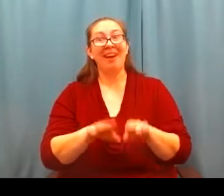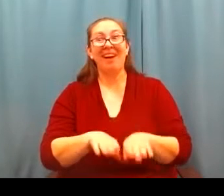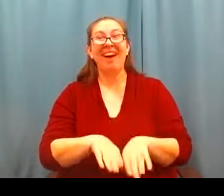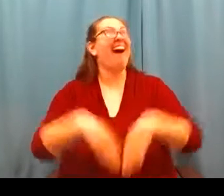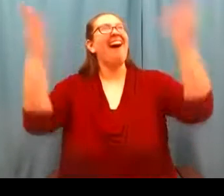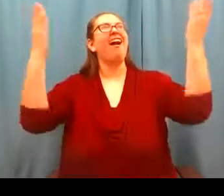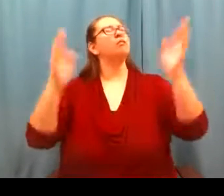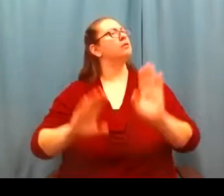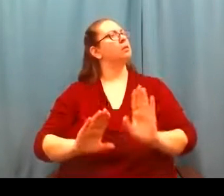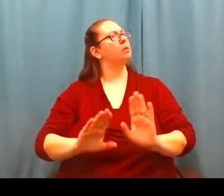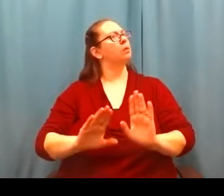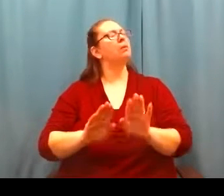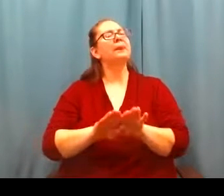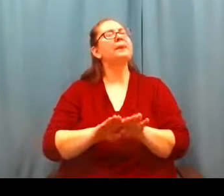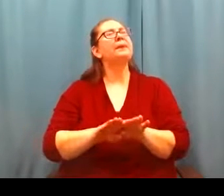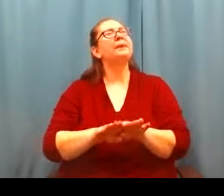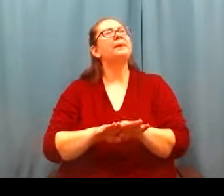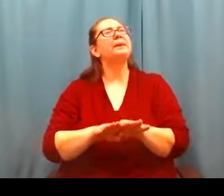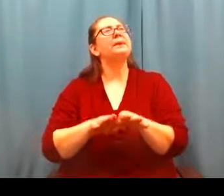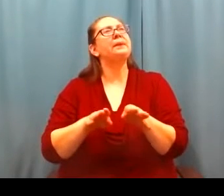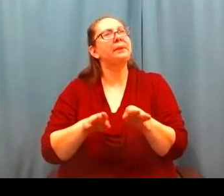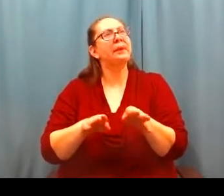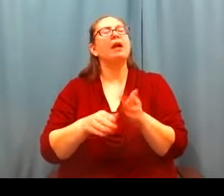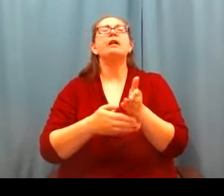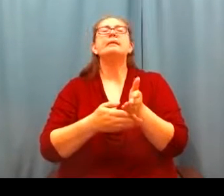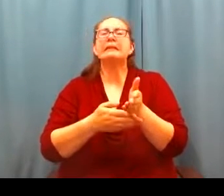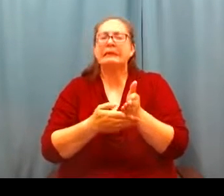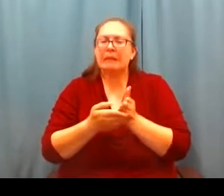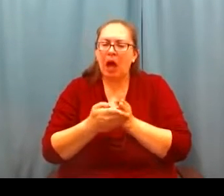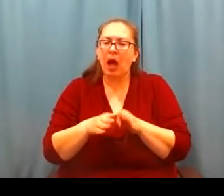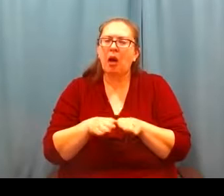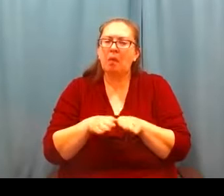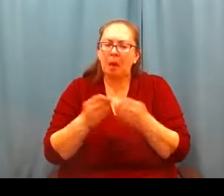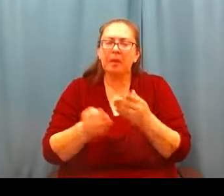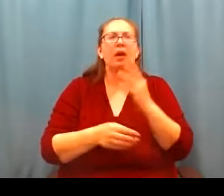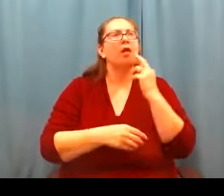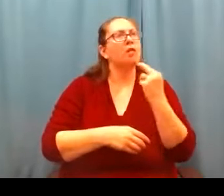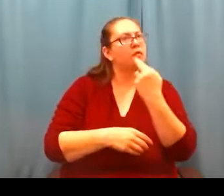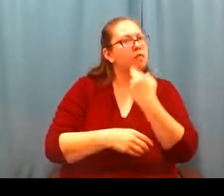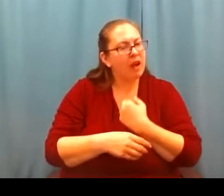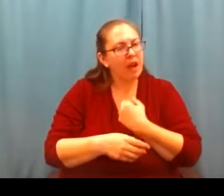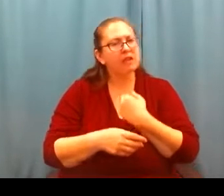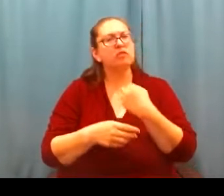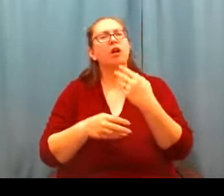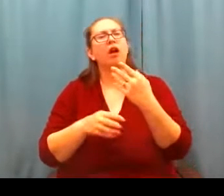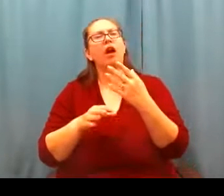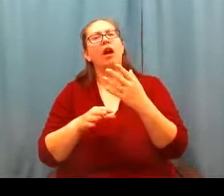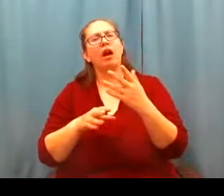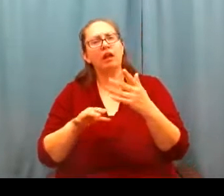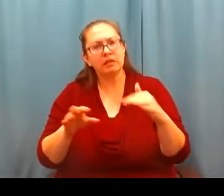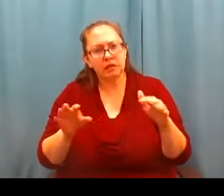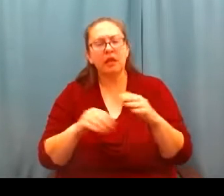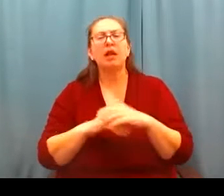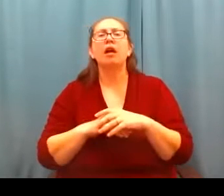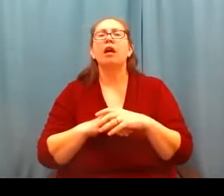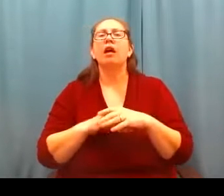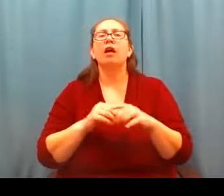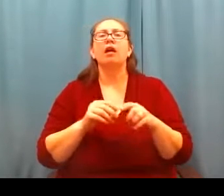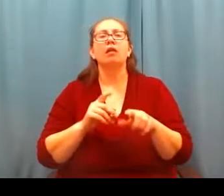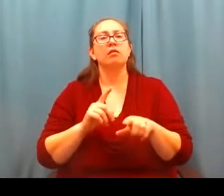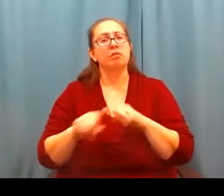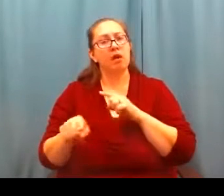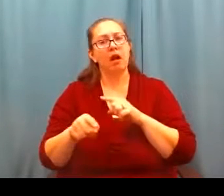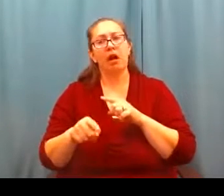wide open. Restaurants will be able to open, retail will be able to open, but they both have many,